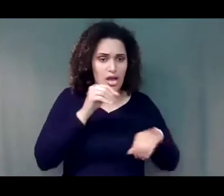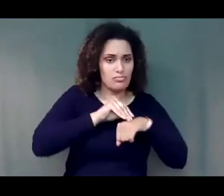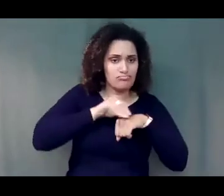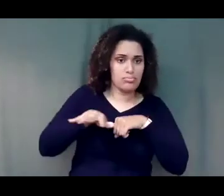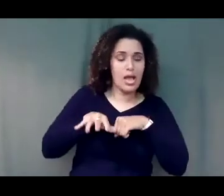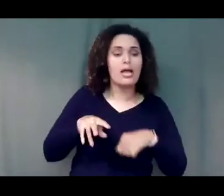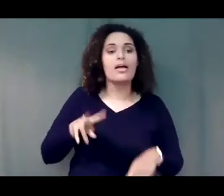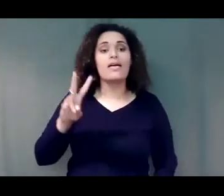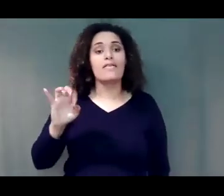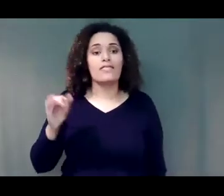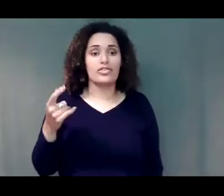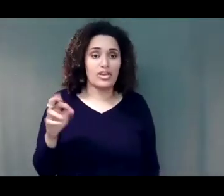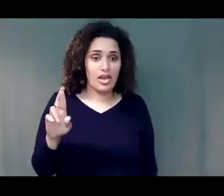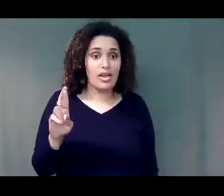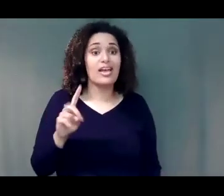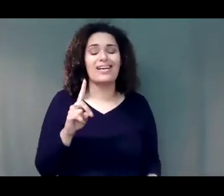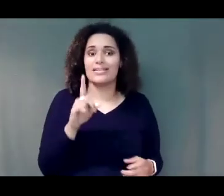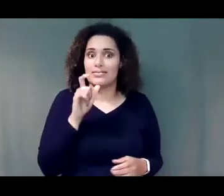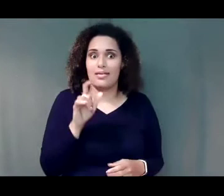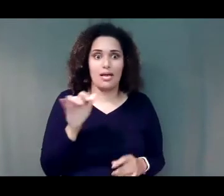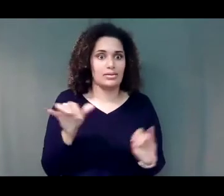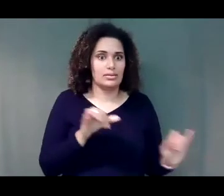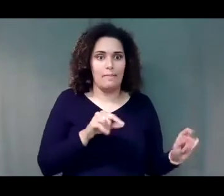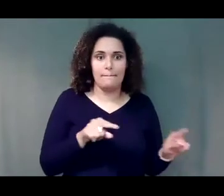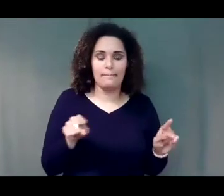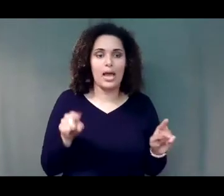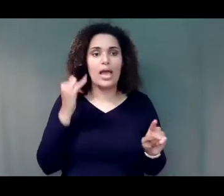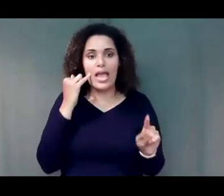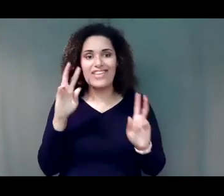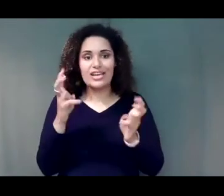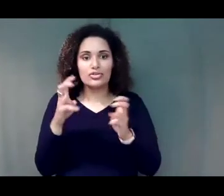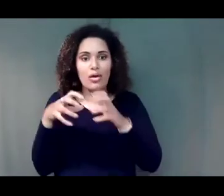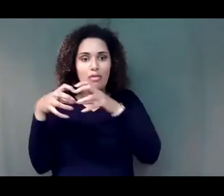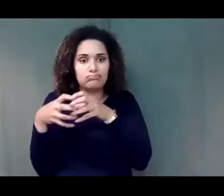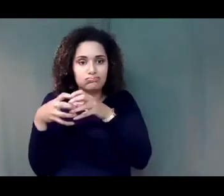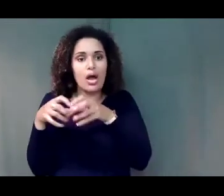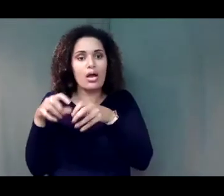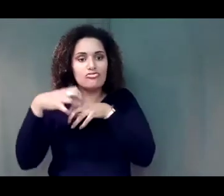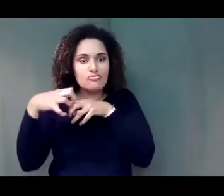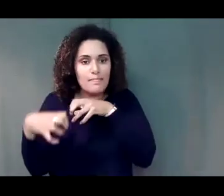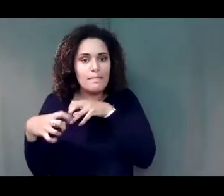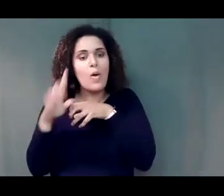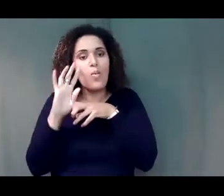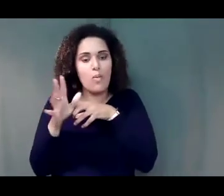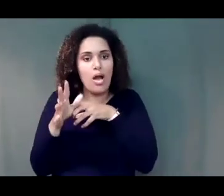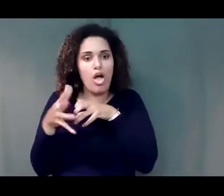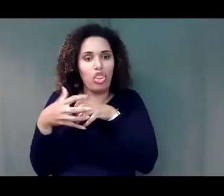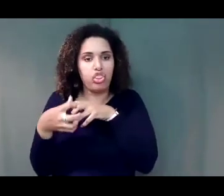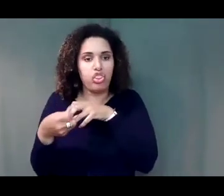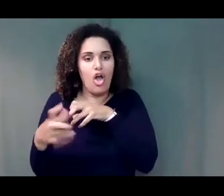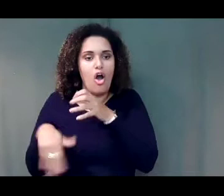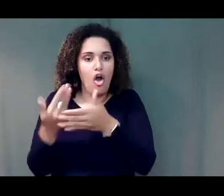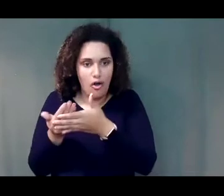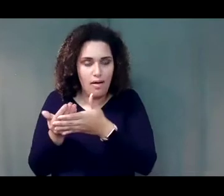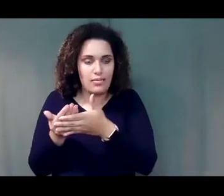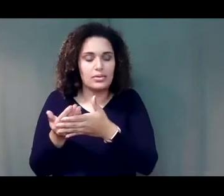is not like that. If you get a problem in a cluster, it goes pretty fast. So we would have thought it would be very vulnerable to a lot